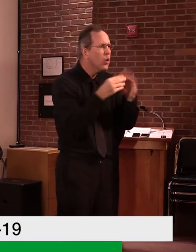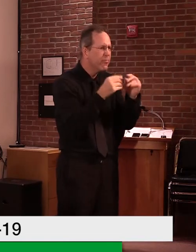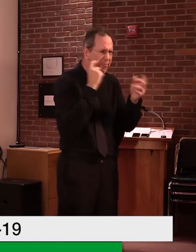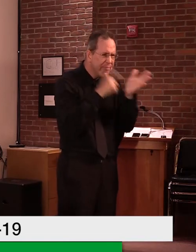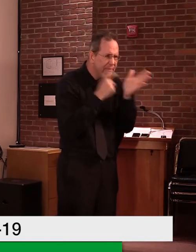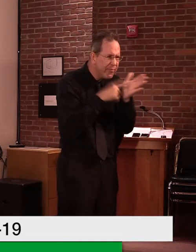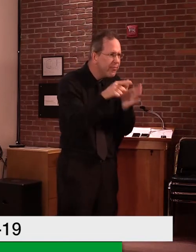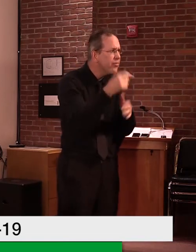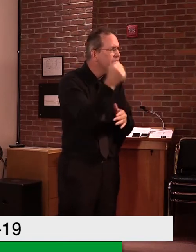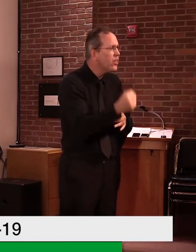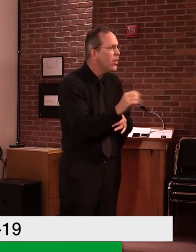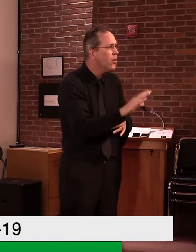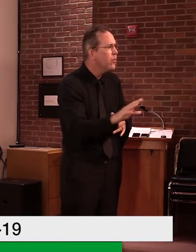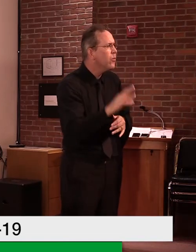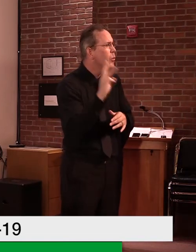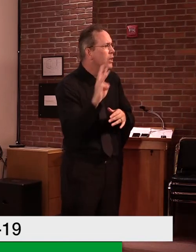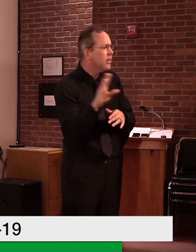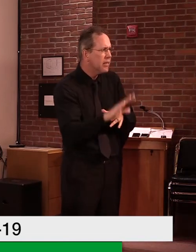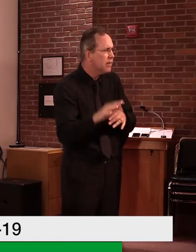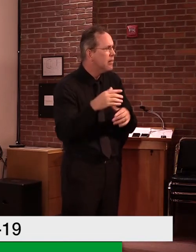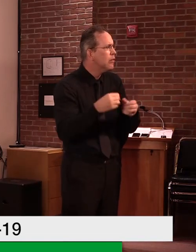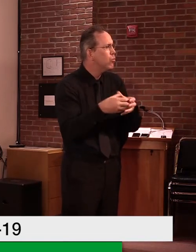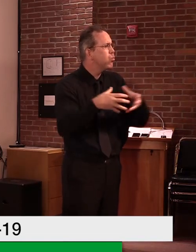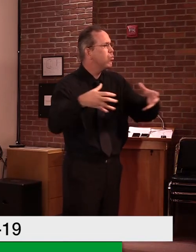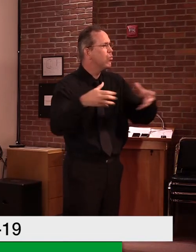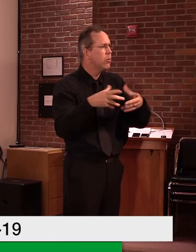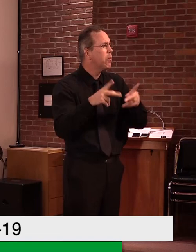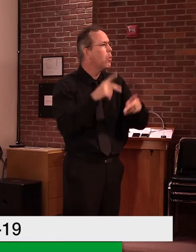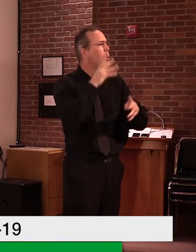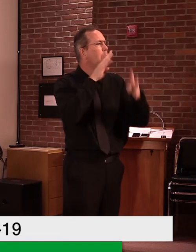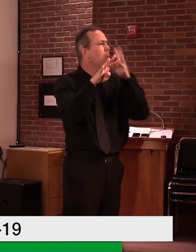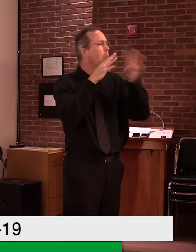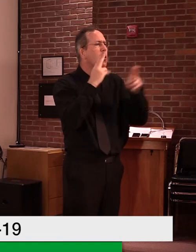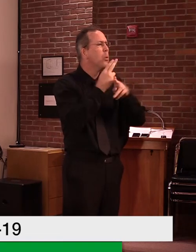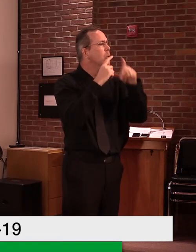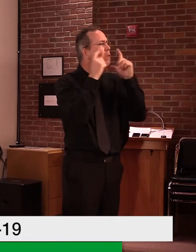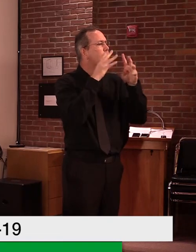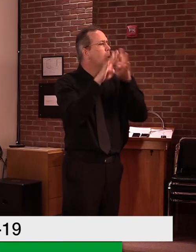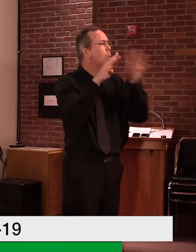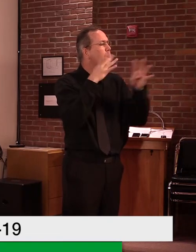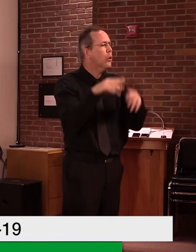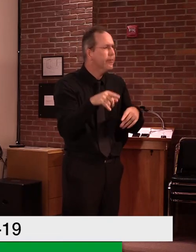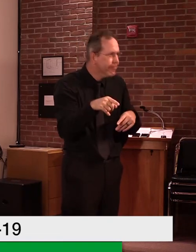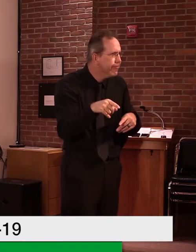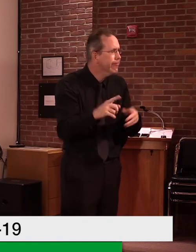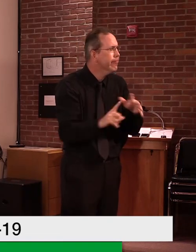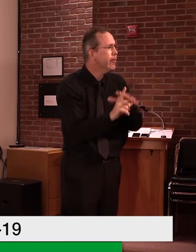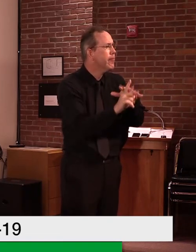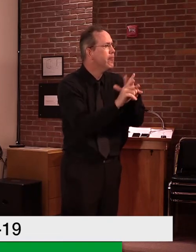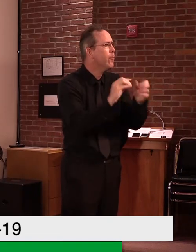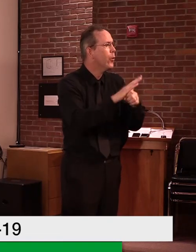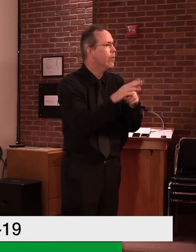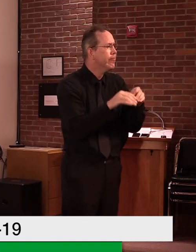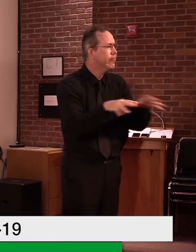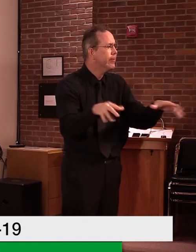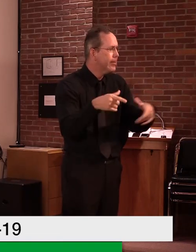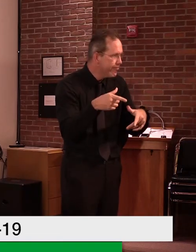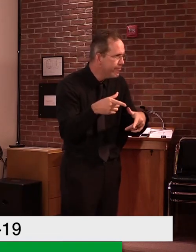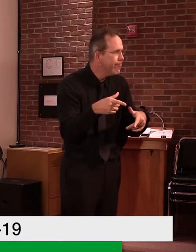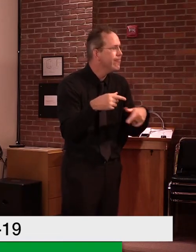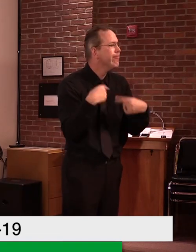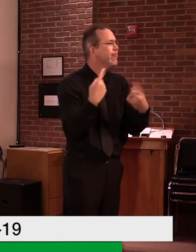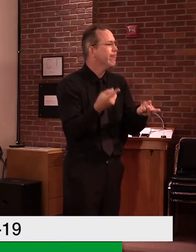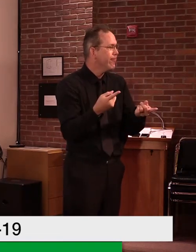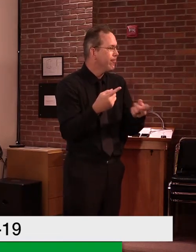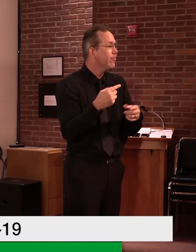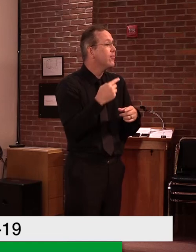that previously resisted masks, could be controlled in 4 to 6 weeks, if disciplined